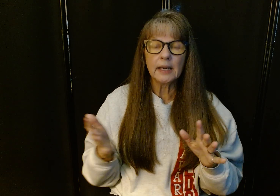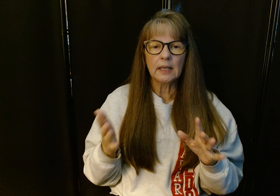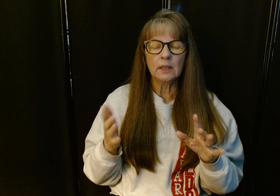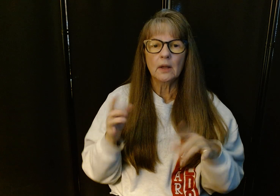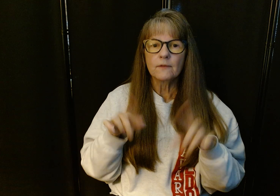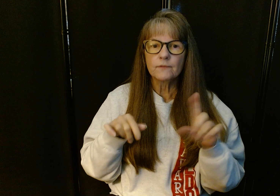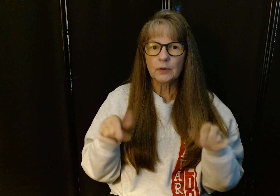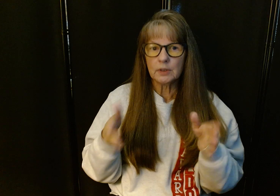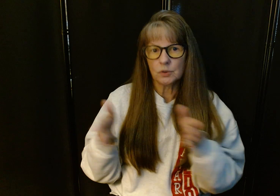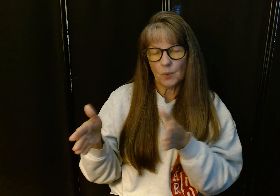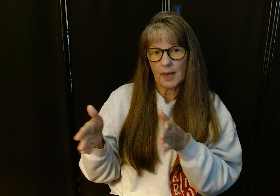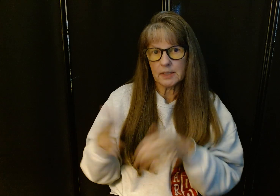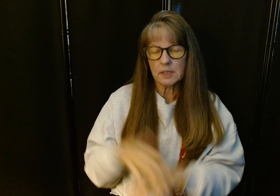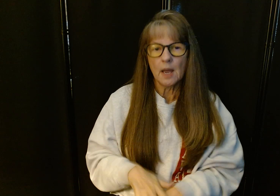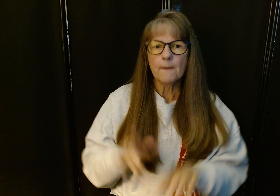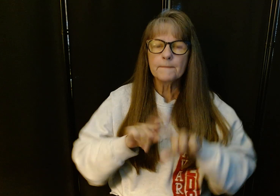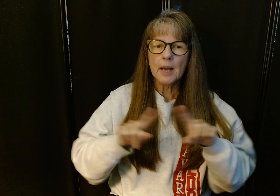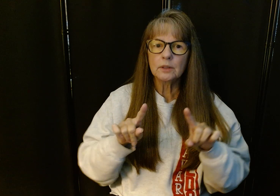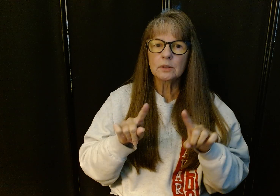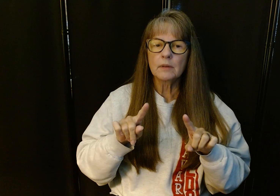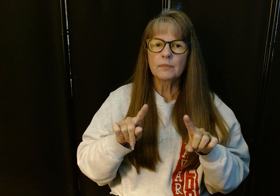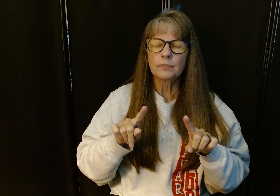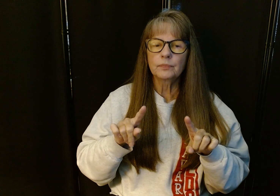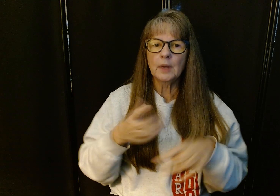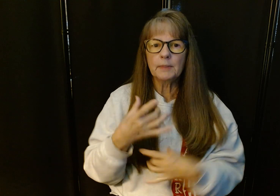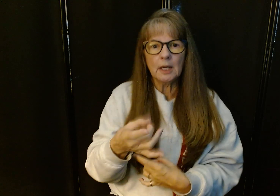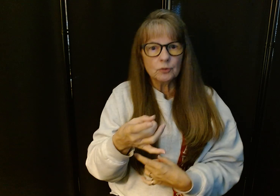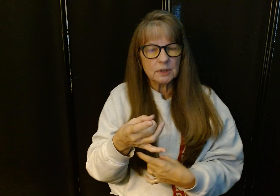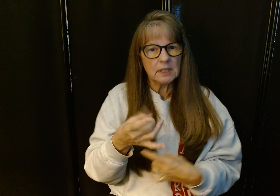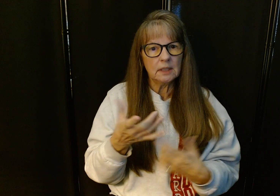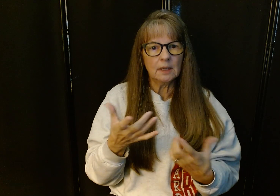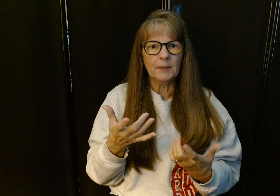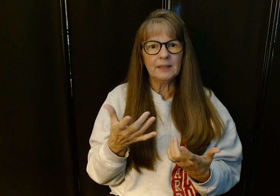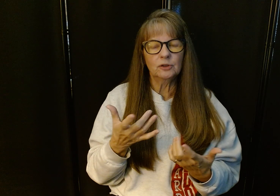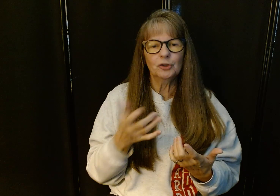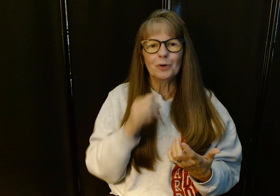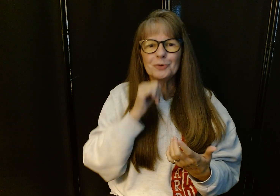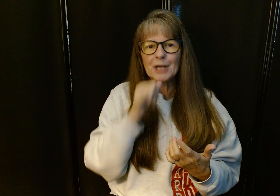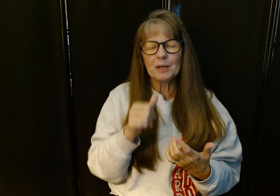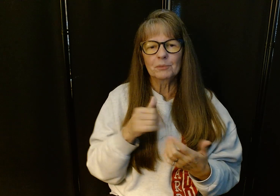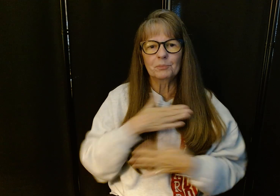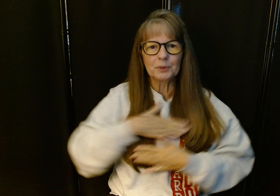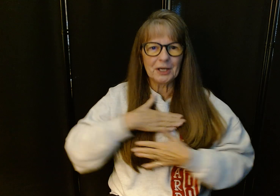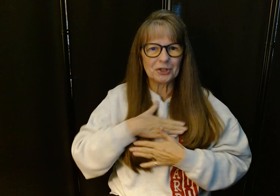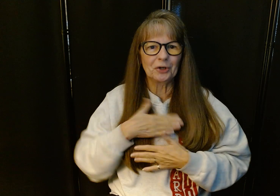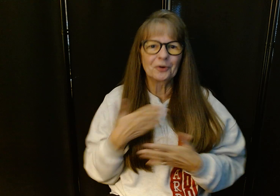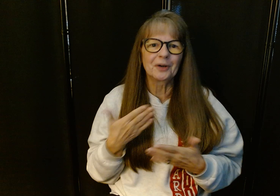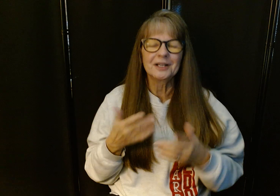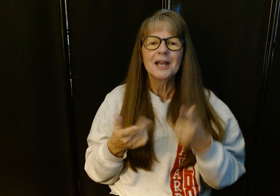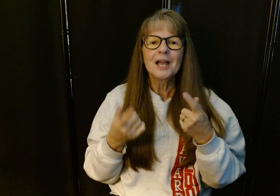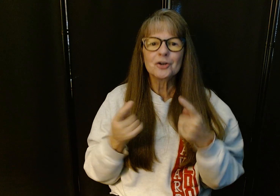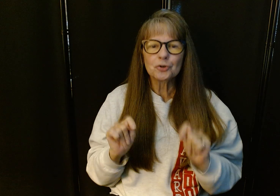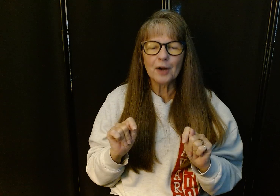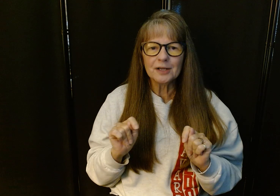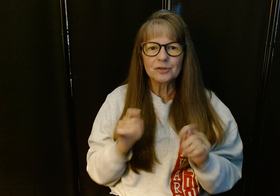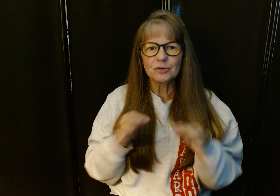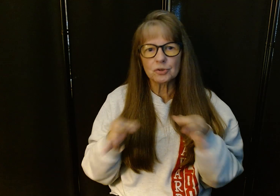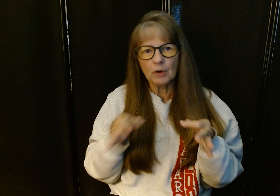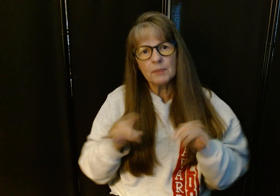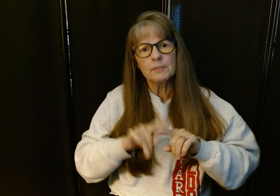in various ways. But that'd be interesting. I mean, you don't take pleasure in trying to describe it, but